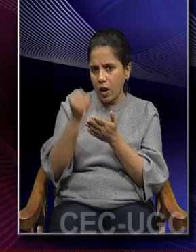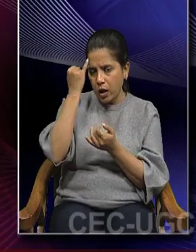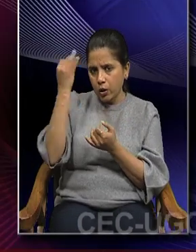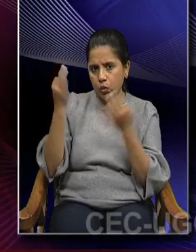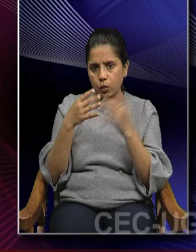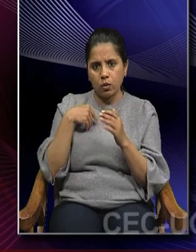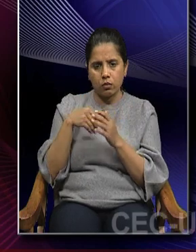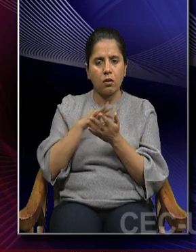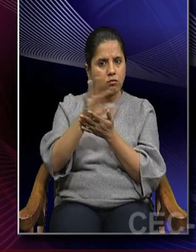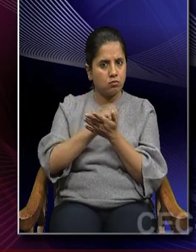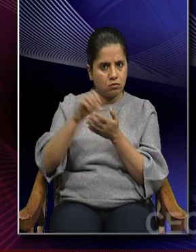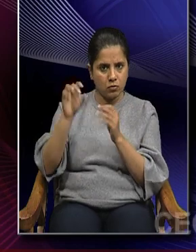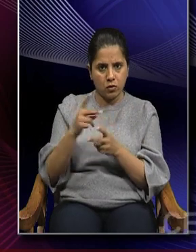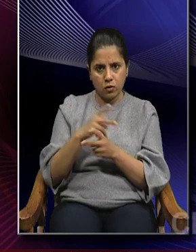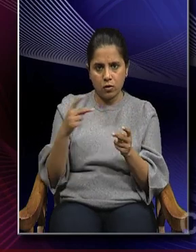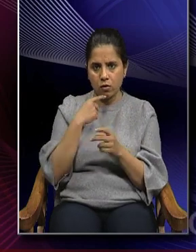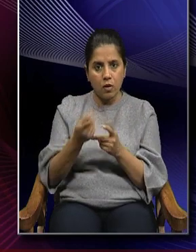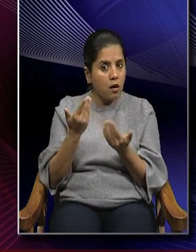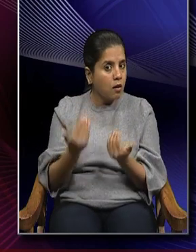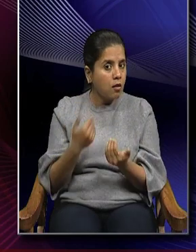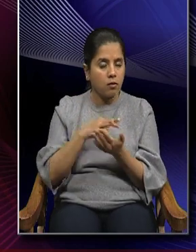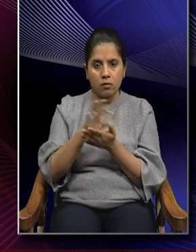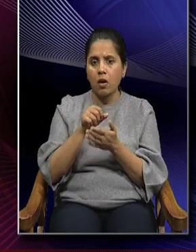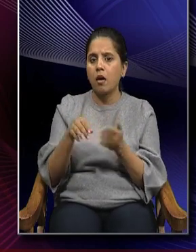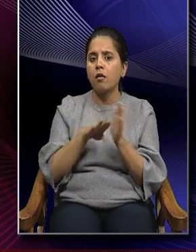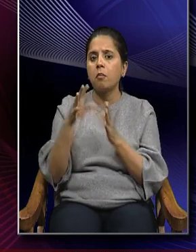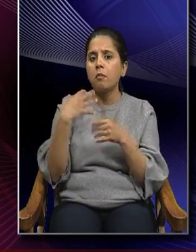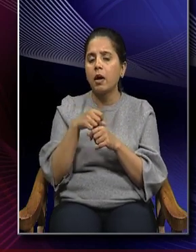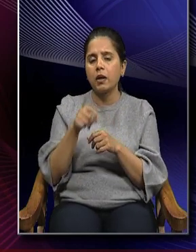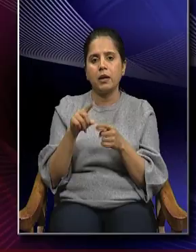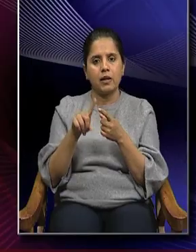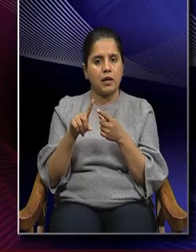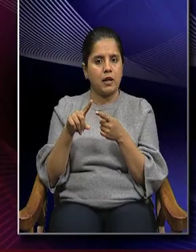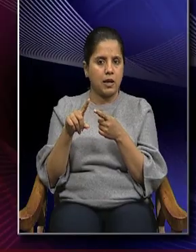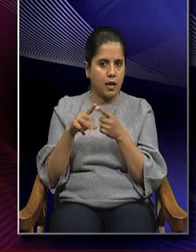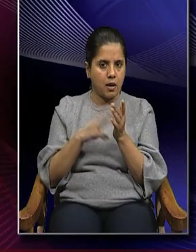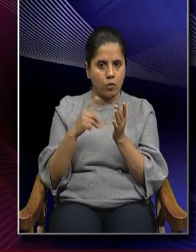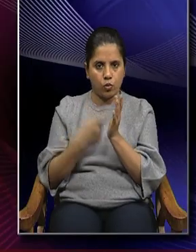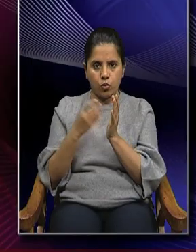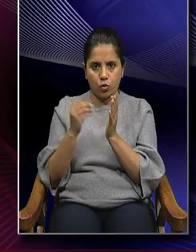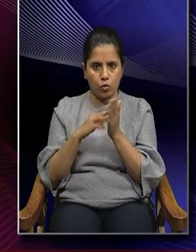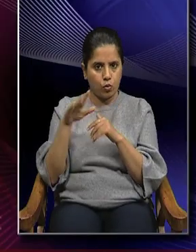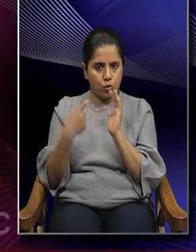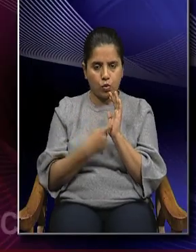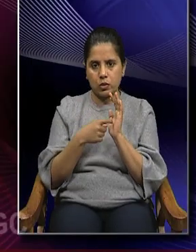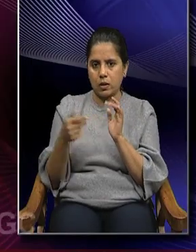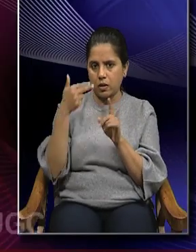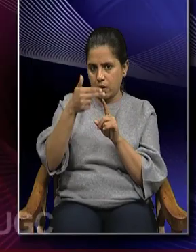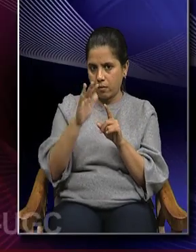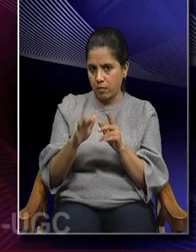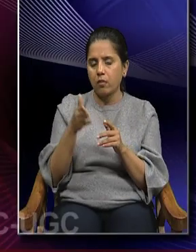and this diffusion of innovation theory was developed by E.M. Rogers. Rogers is a name which